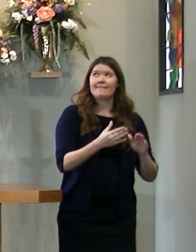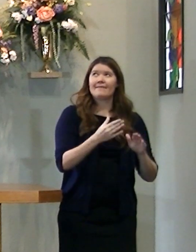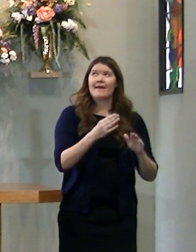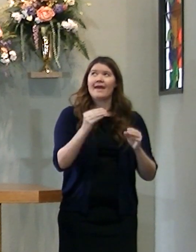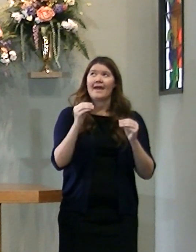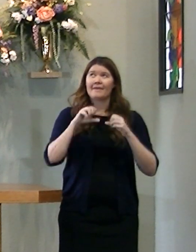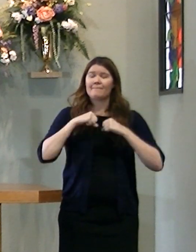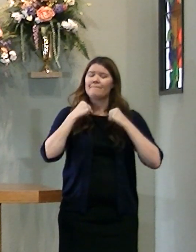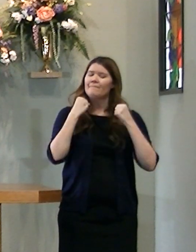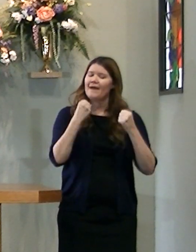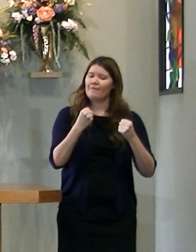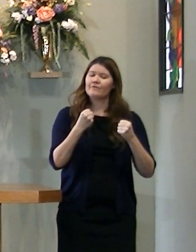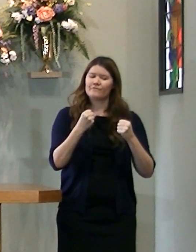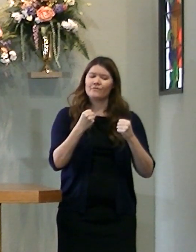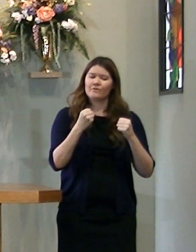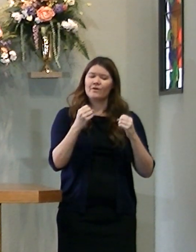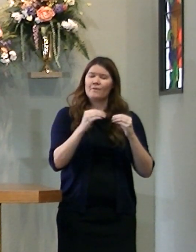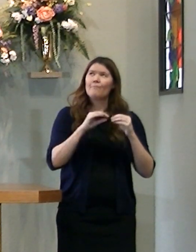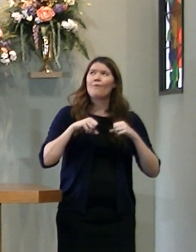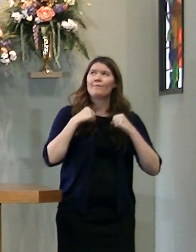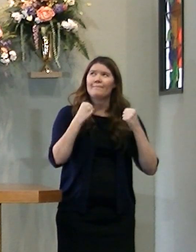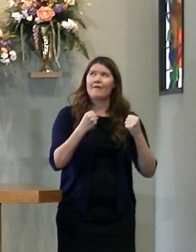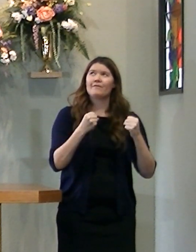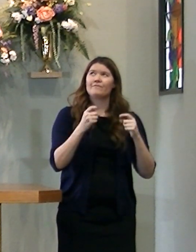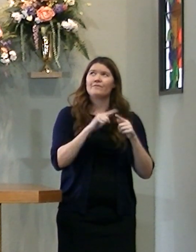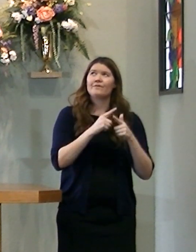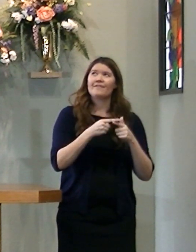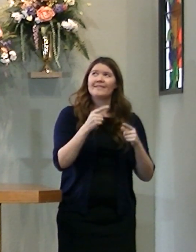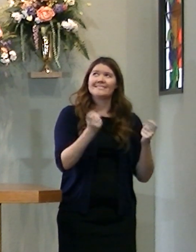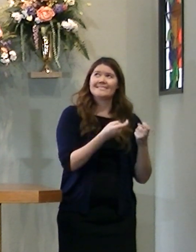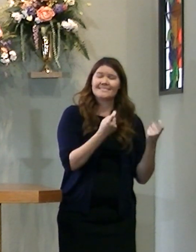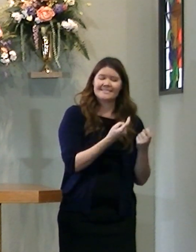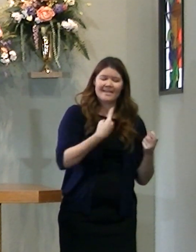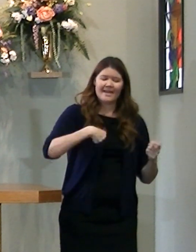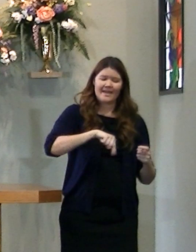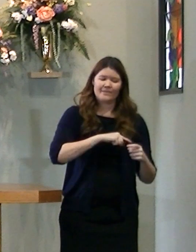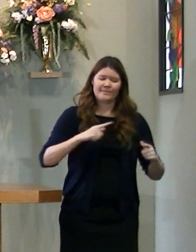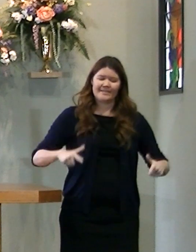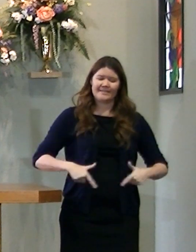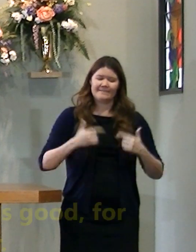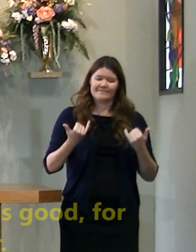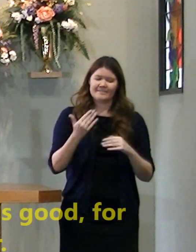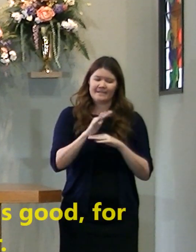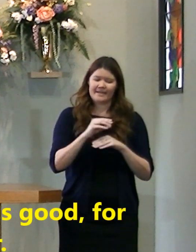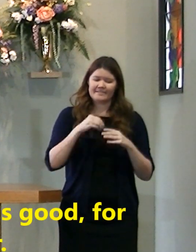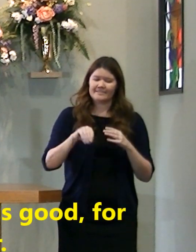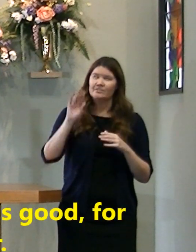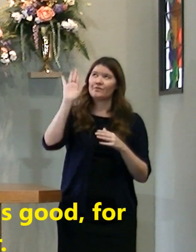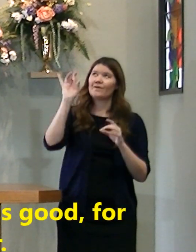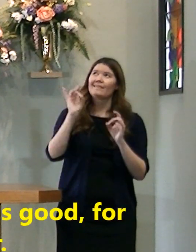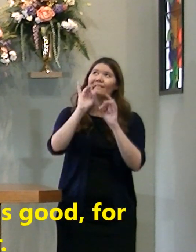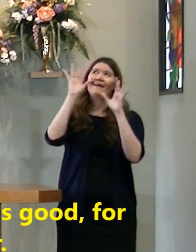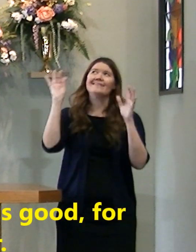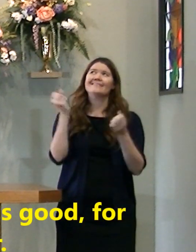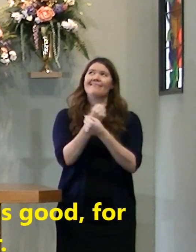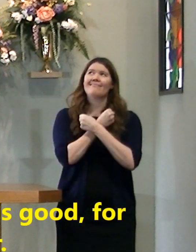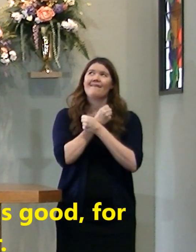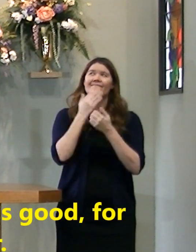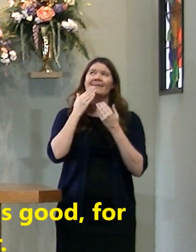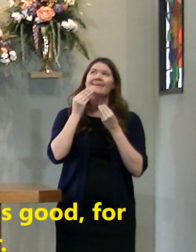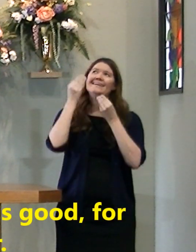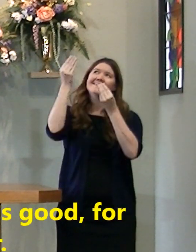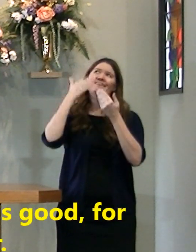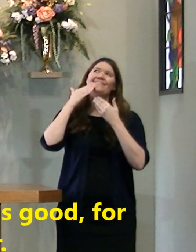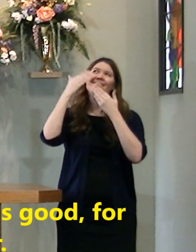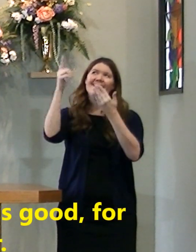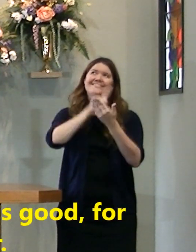sin. We live tonight and always in the light of your love. O give thanks to the Lord, for